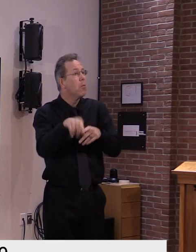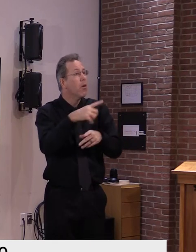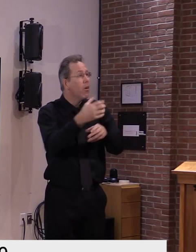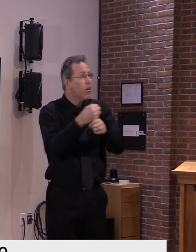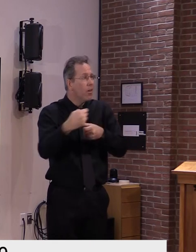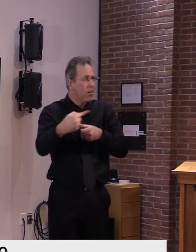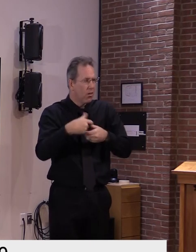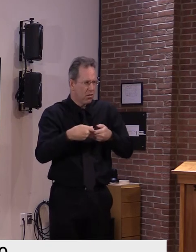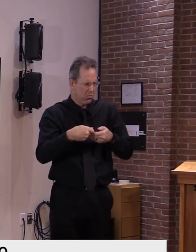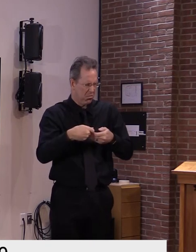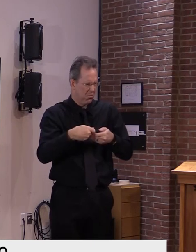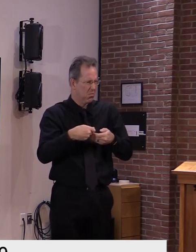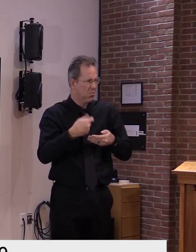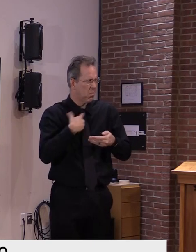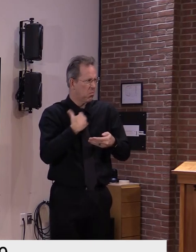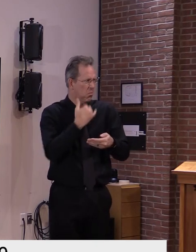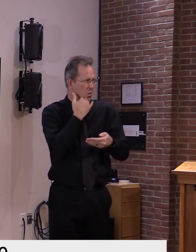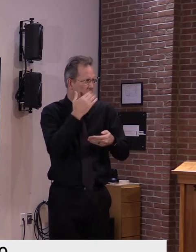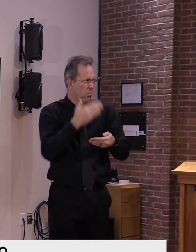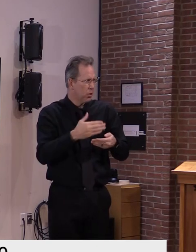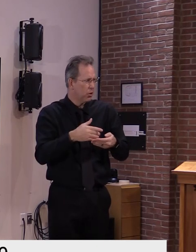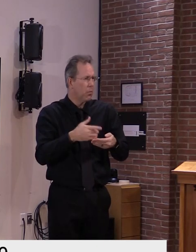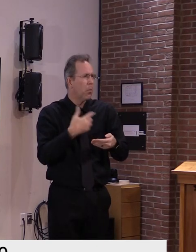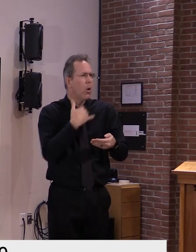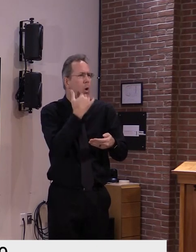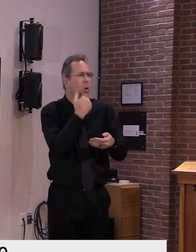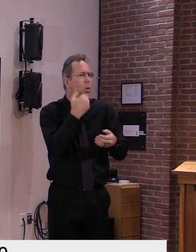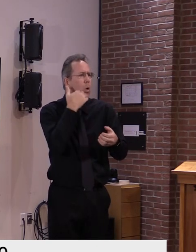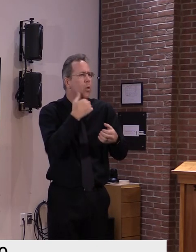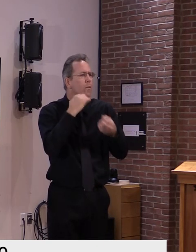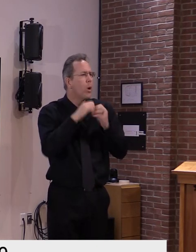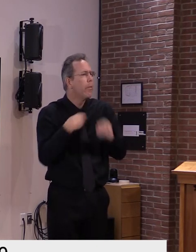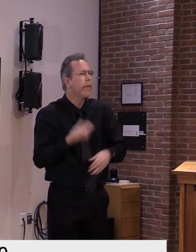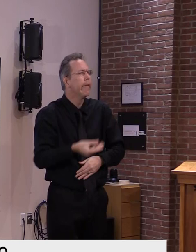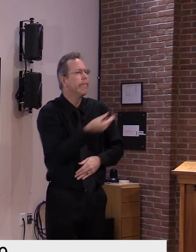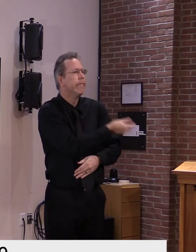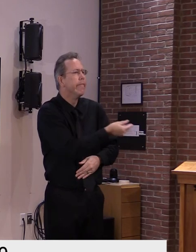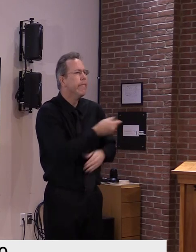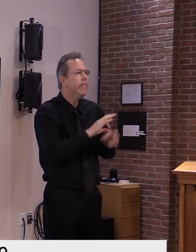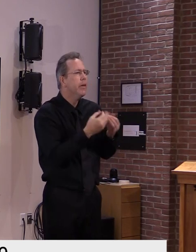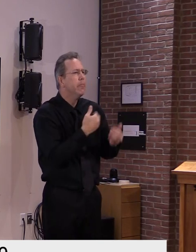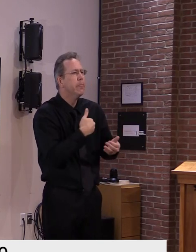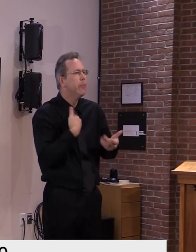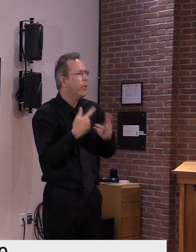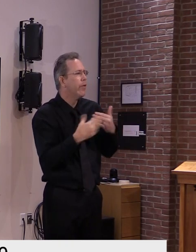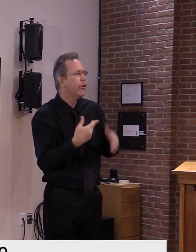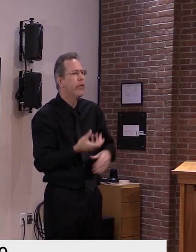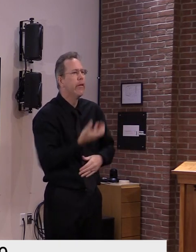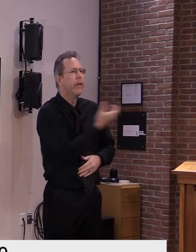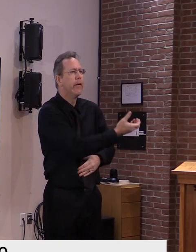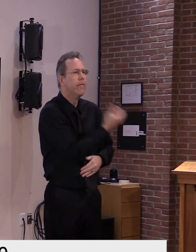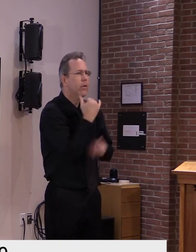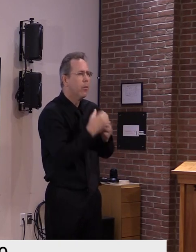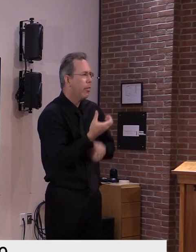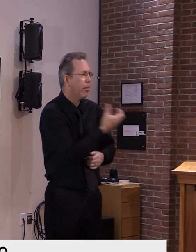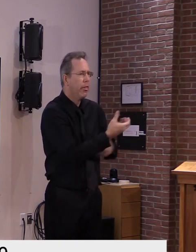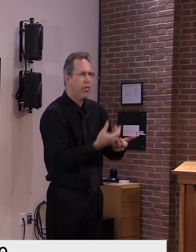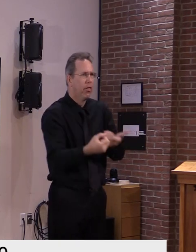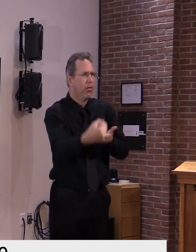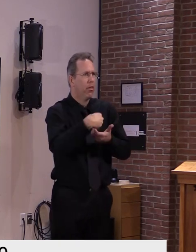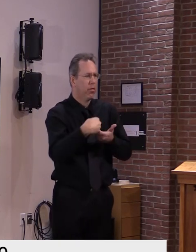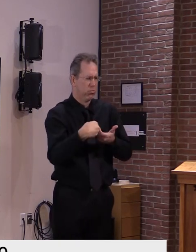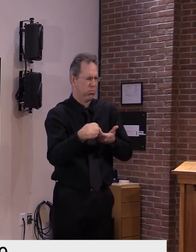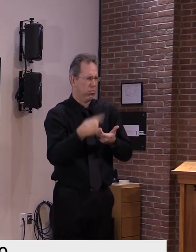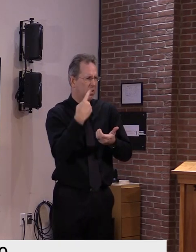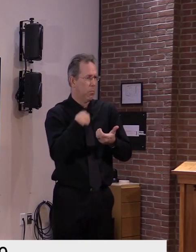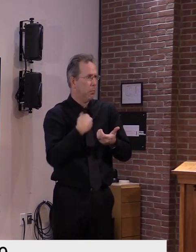or somebody's phone is in the hands of somebody else? That's a possibility, but we're putting all the precautions in place to make